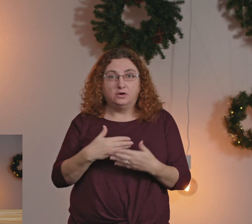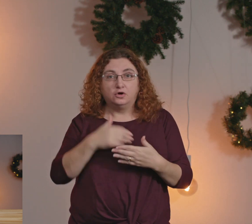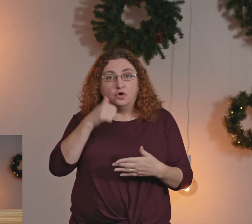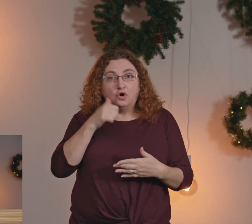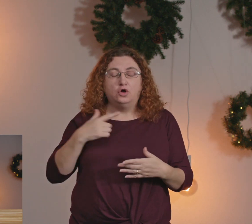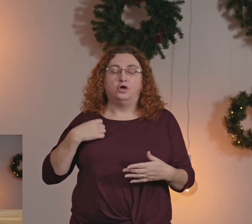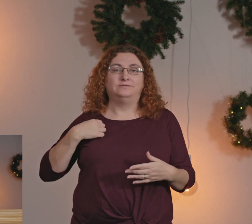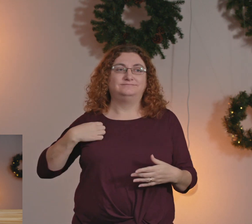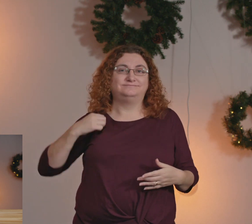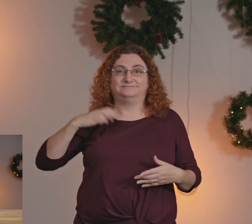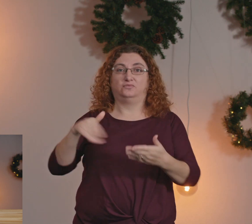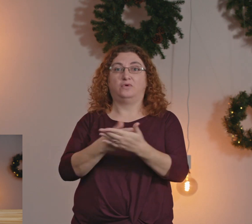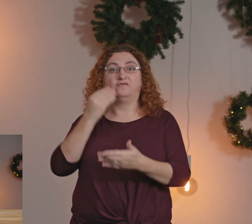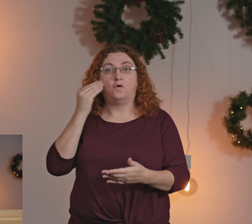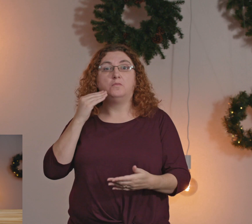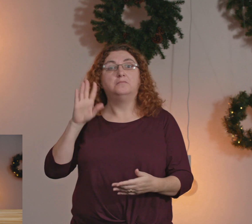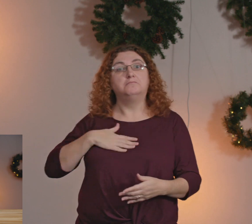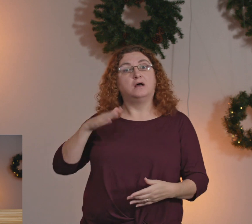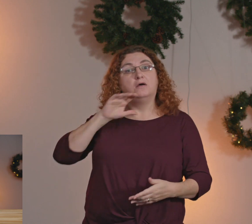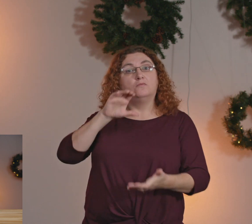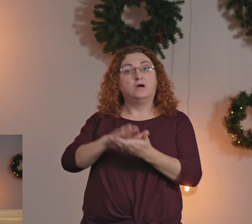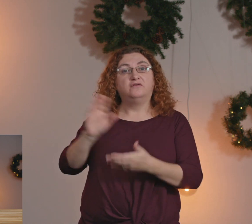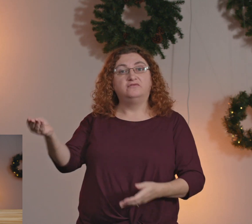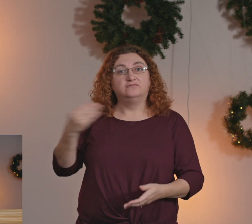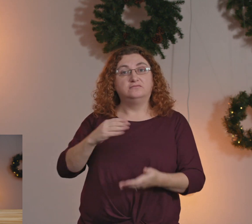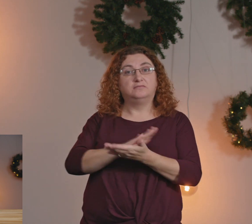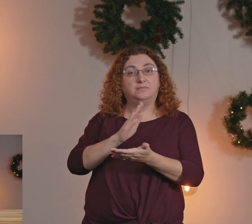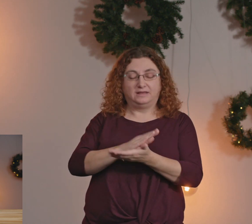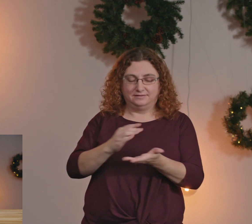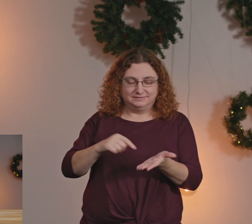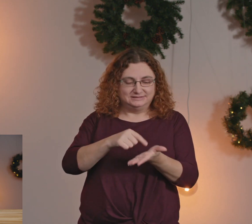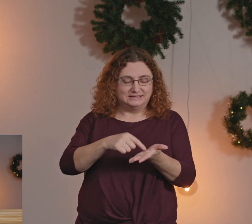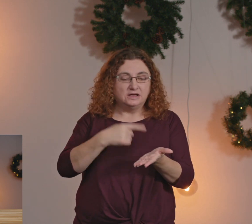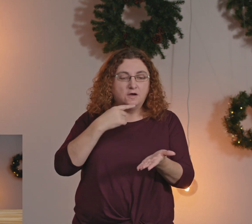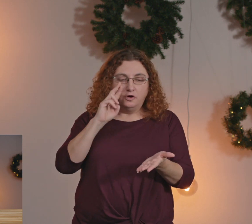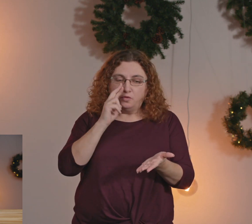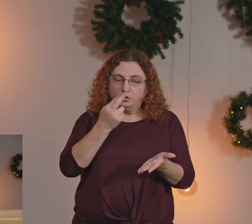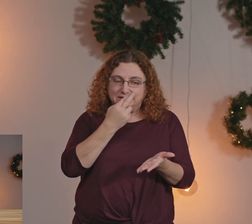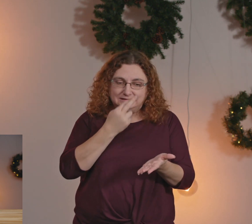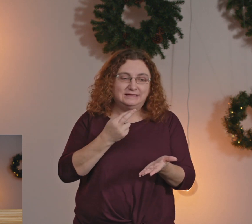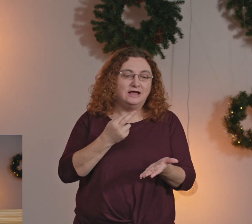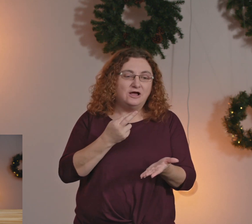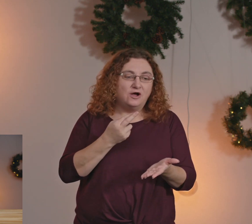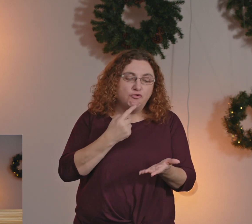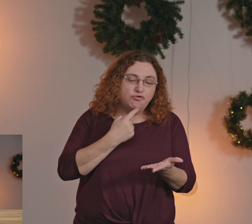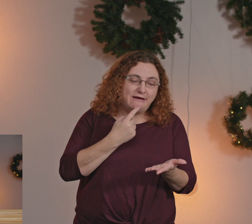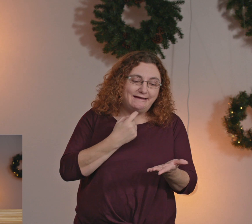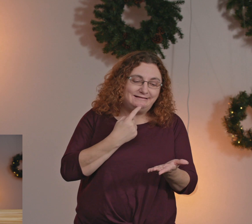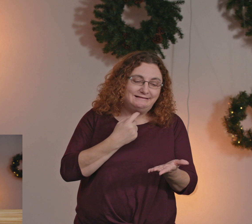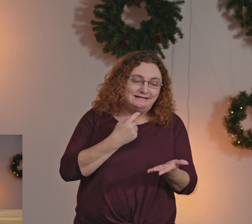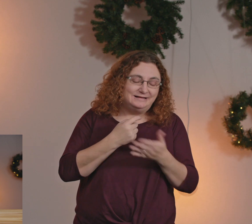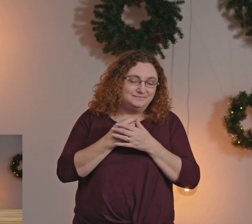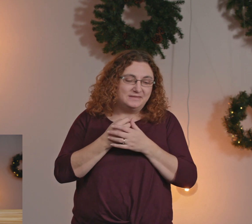home another day and my wife had given me a note, and I opened the note and said, roses are red, violets are pink, and that's a color you need to get